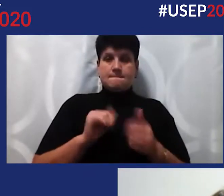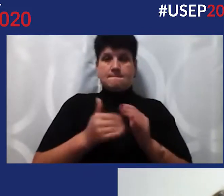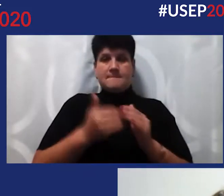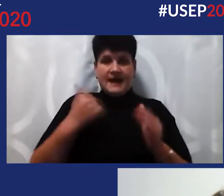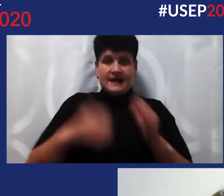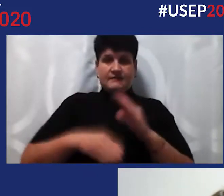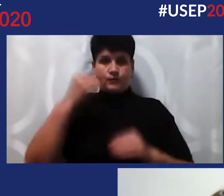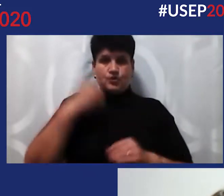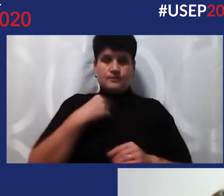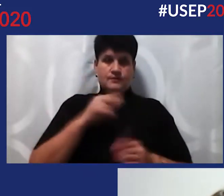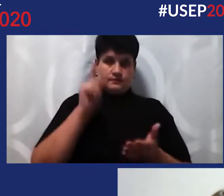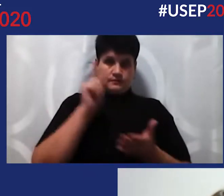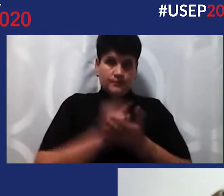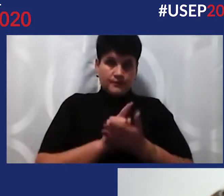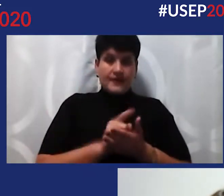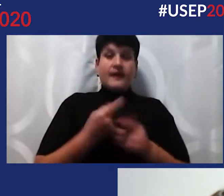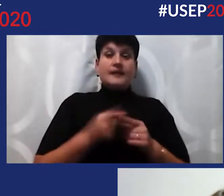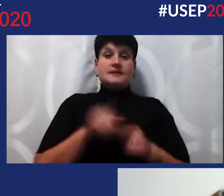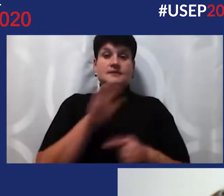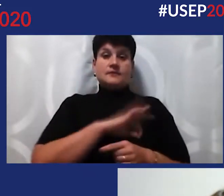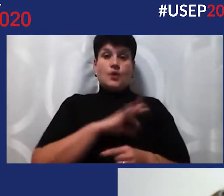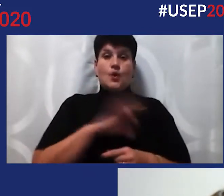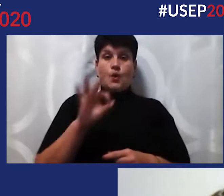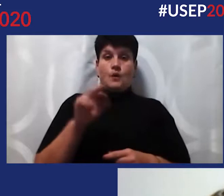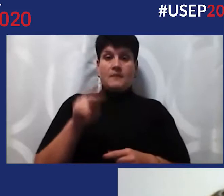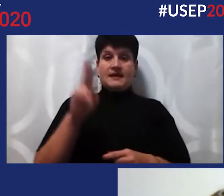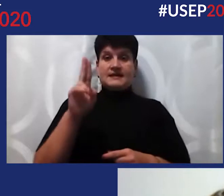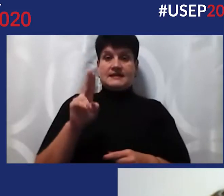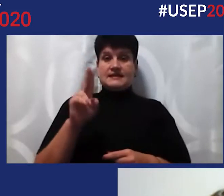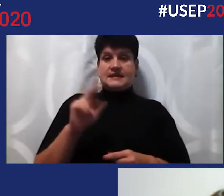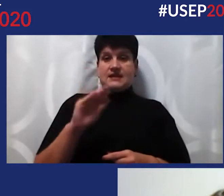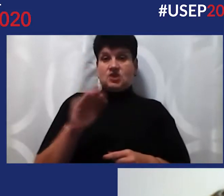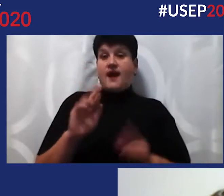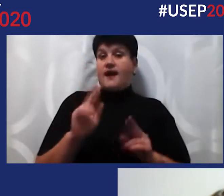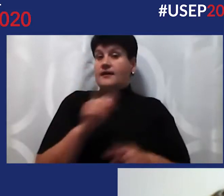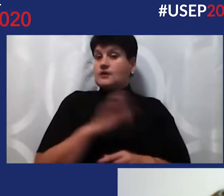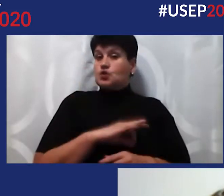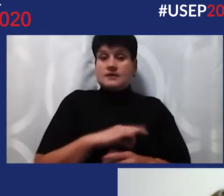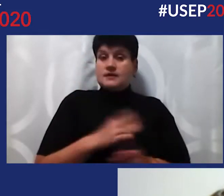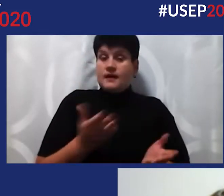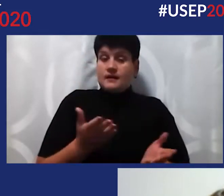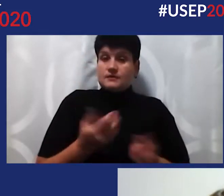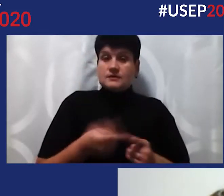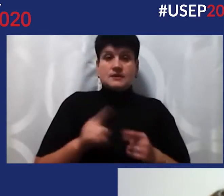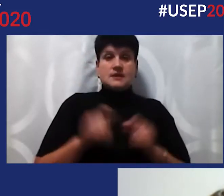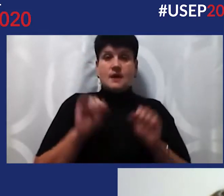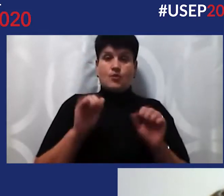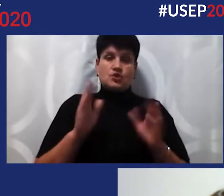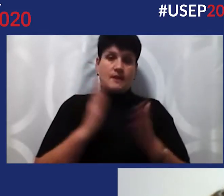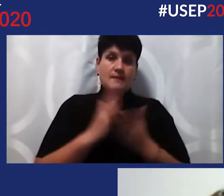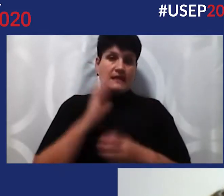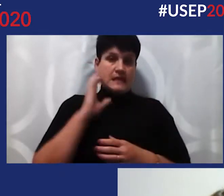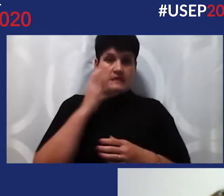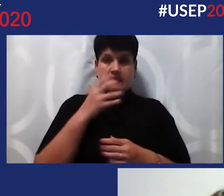party will claim that we delivered on our uh, election um,